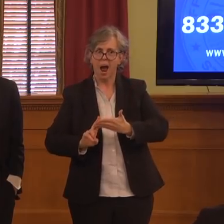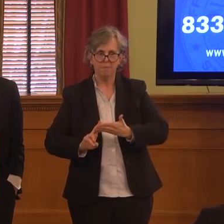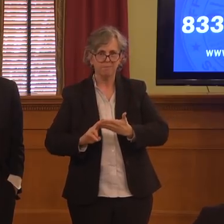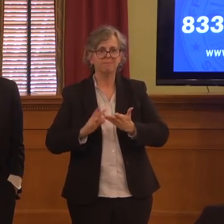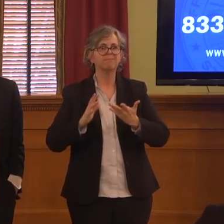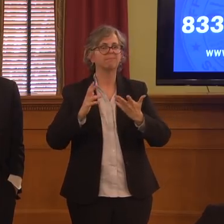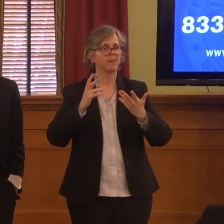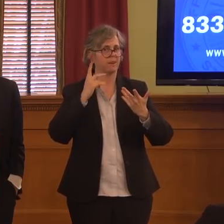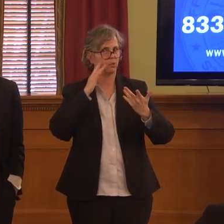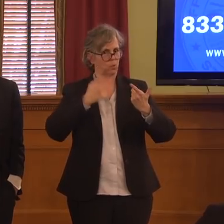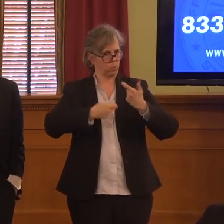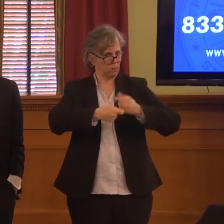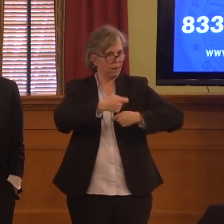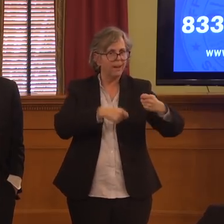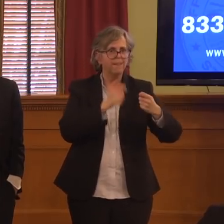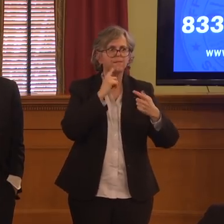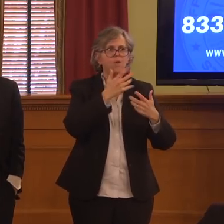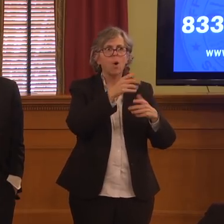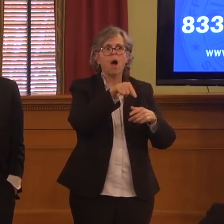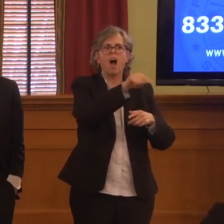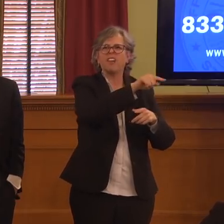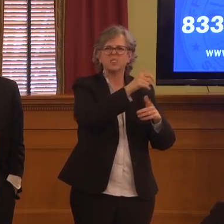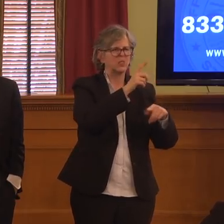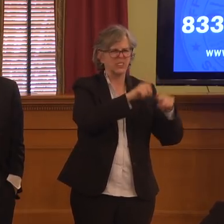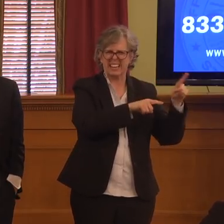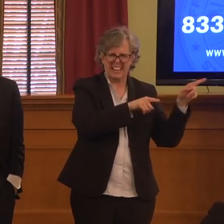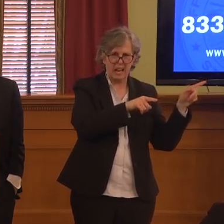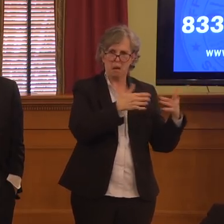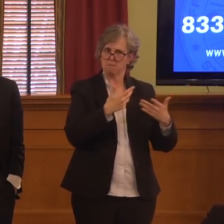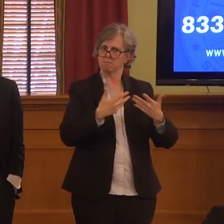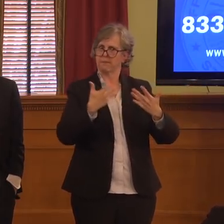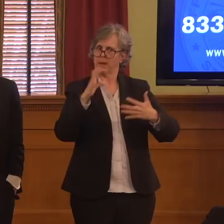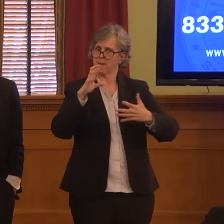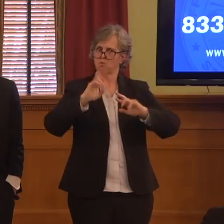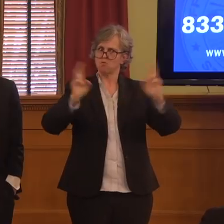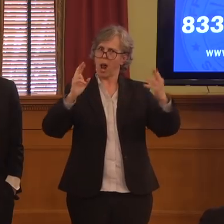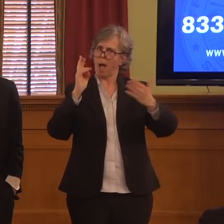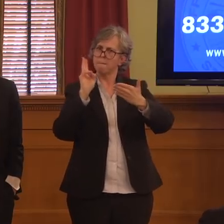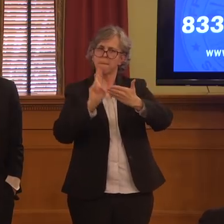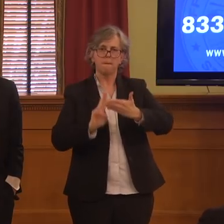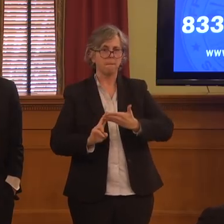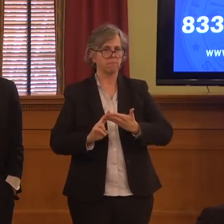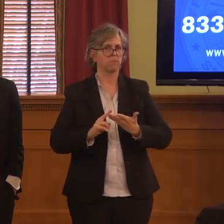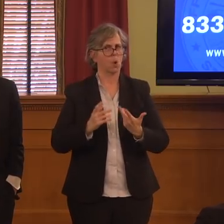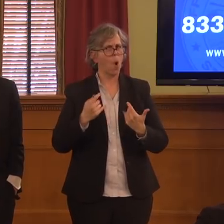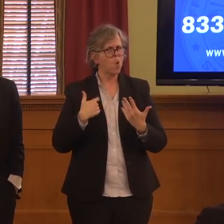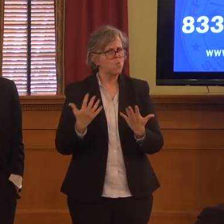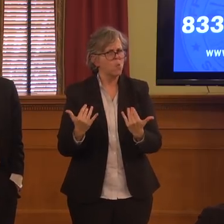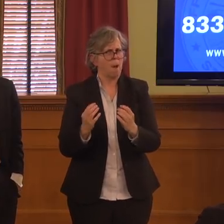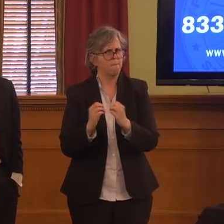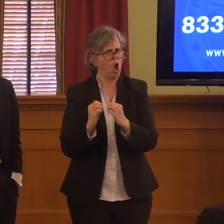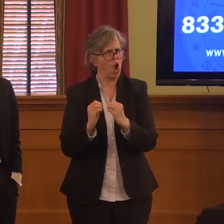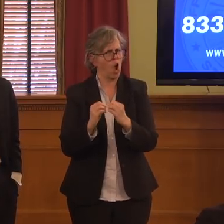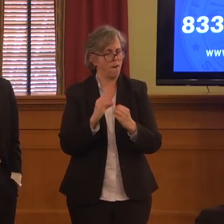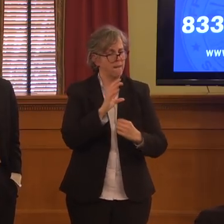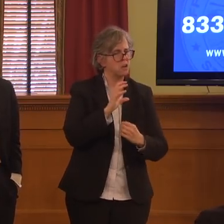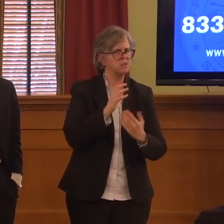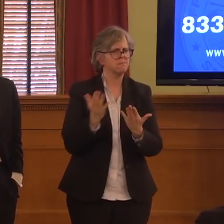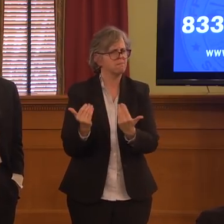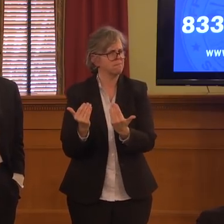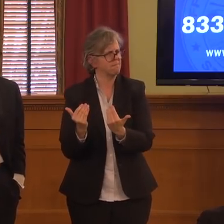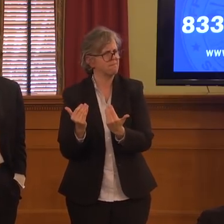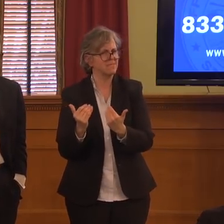Election Day. I know that we are encouraging that among state employees who can assist in